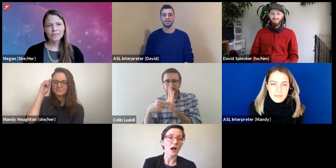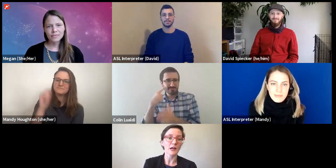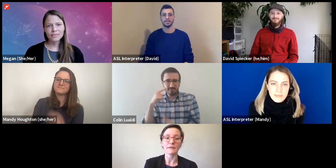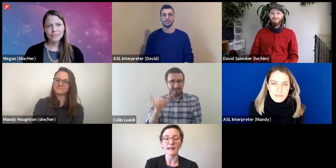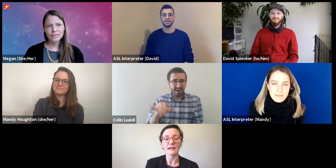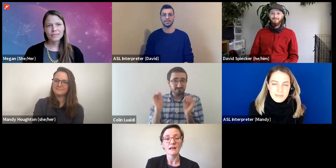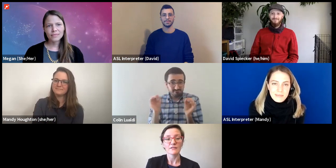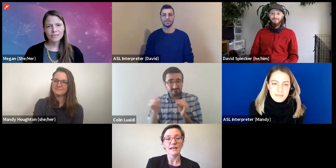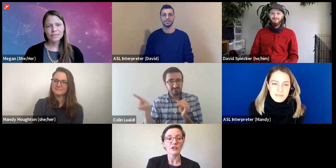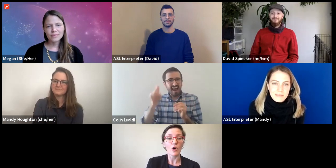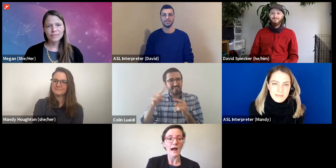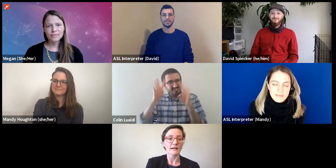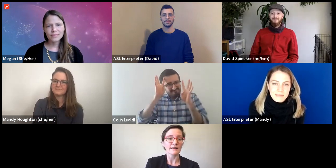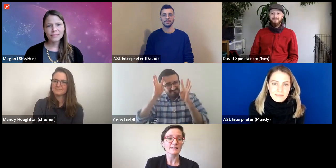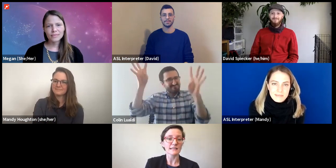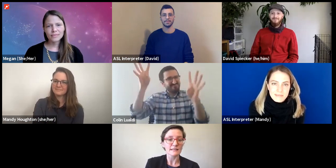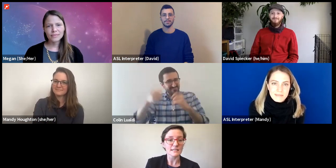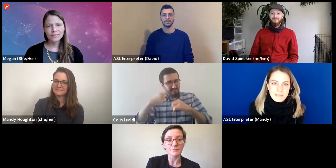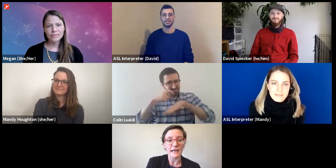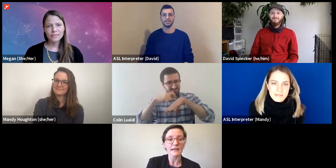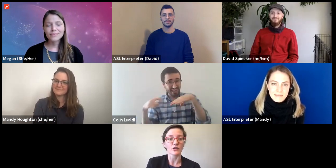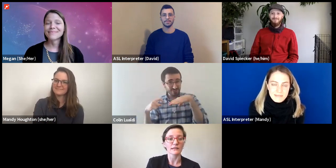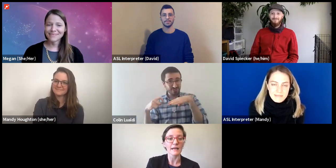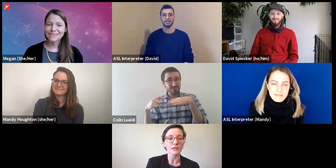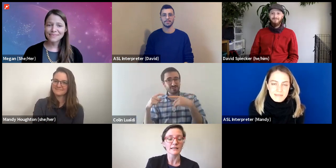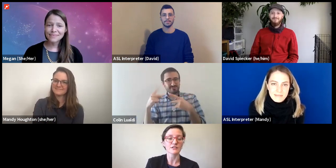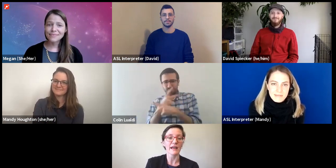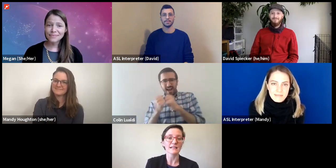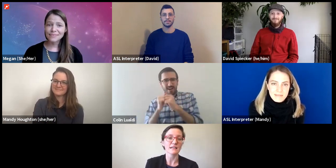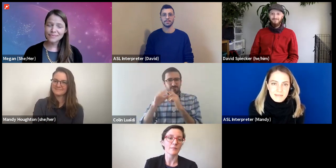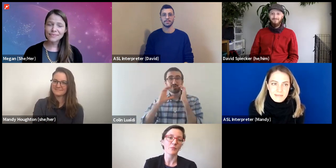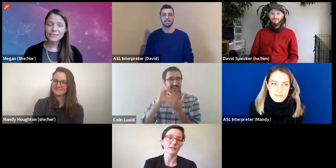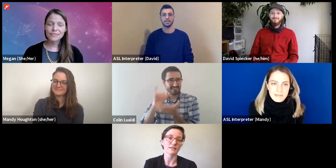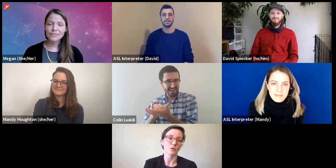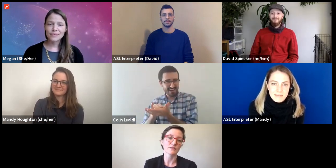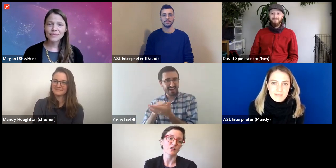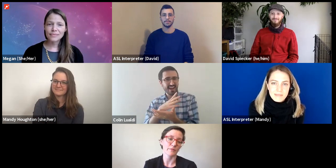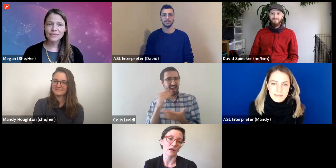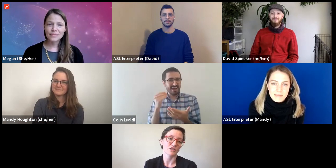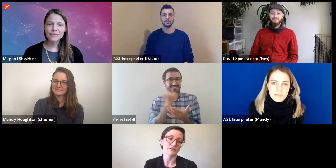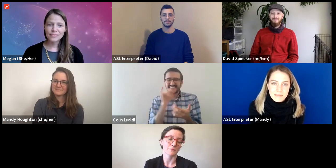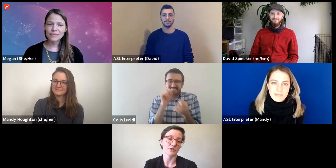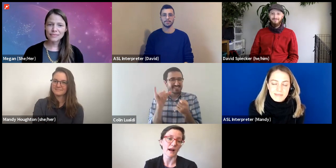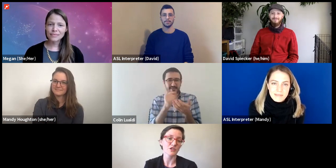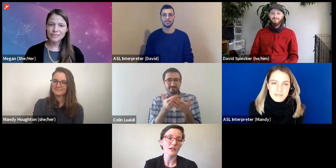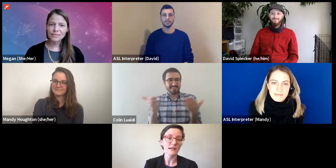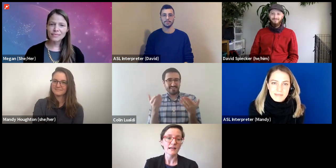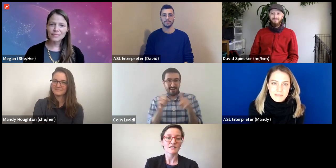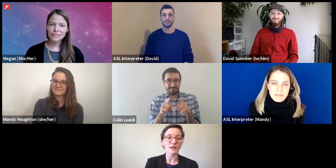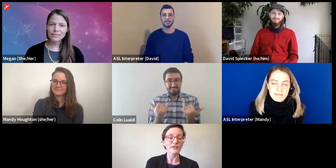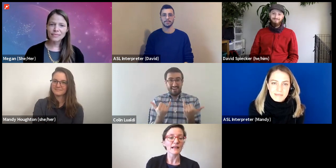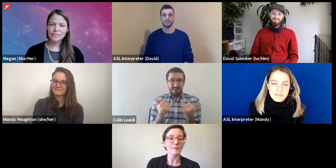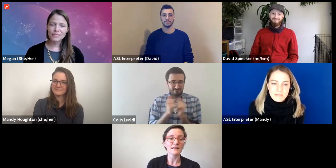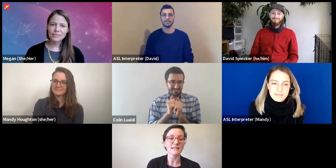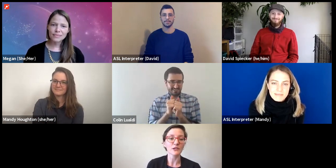physics phenomenon, and they didn't know how to explain it or label it. So they had to come up with these words and terminologies from scratch.